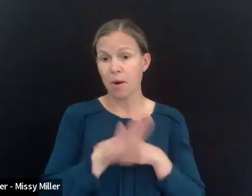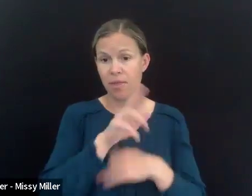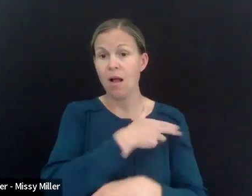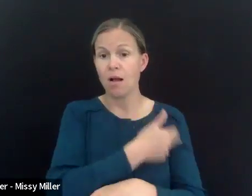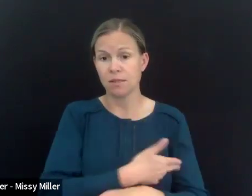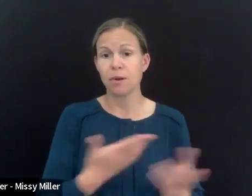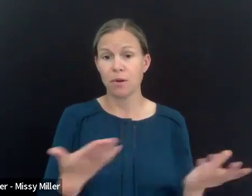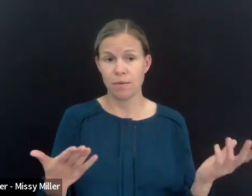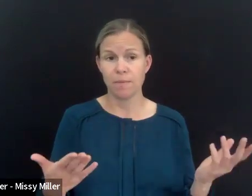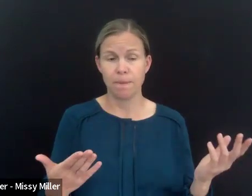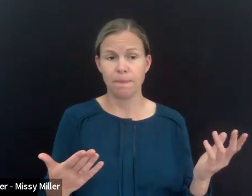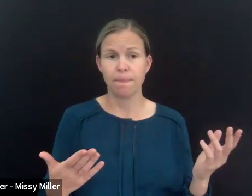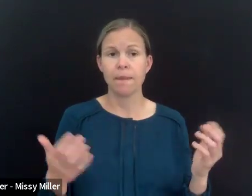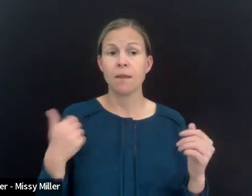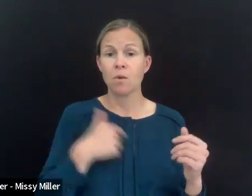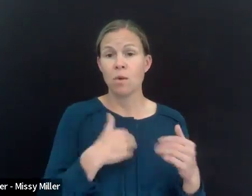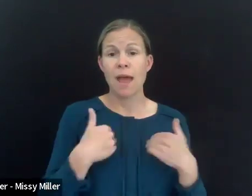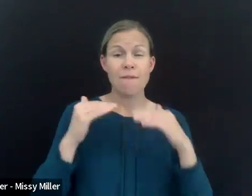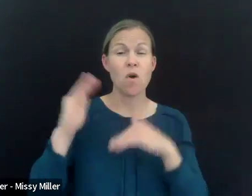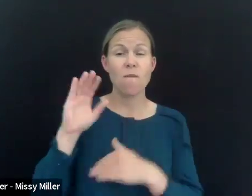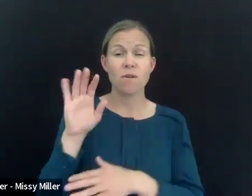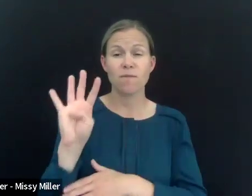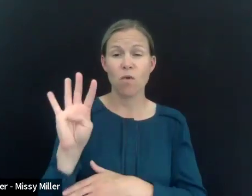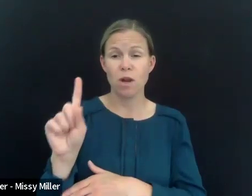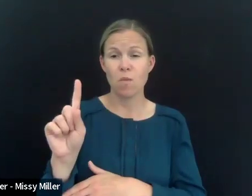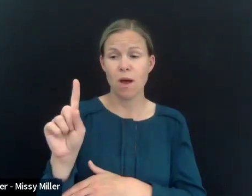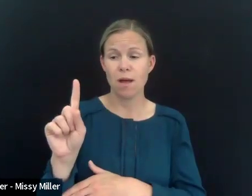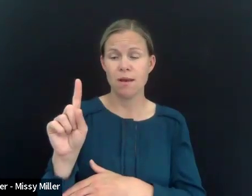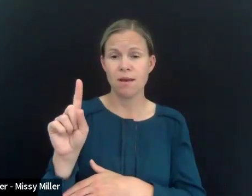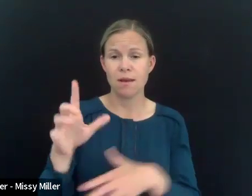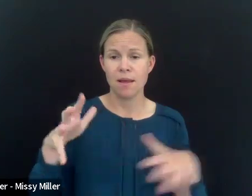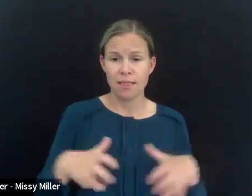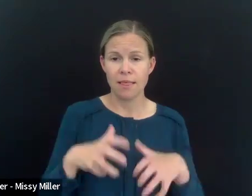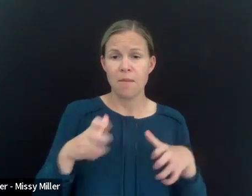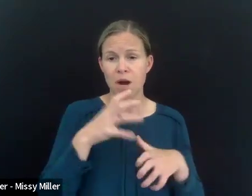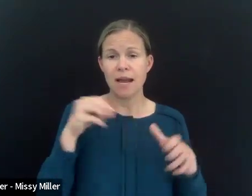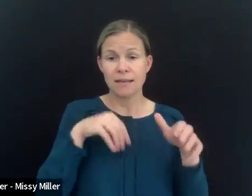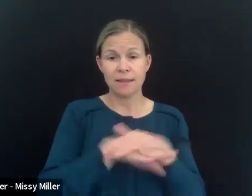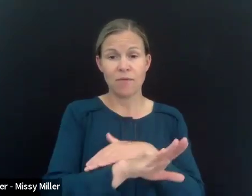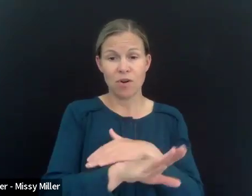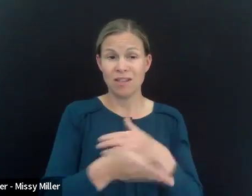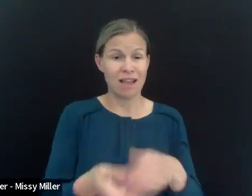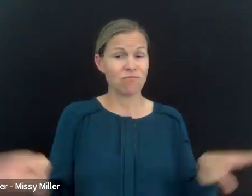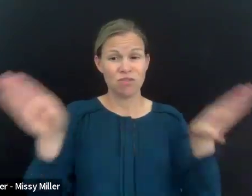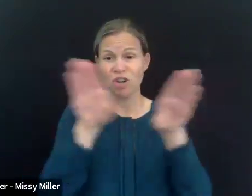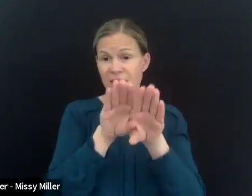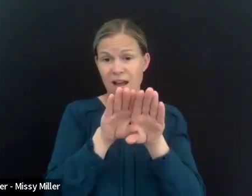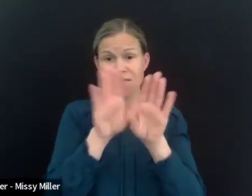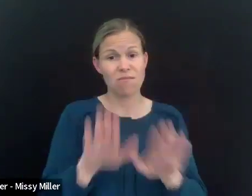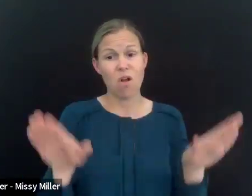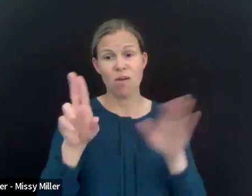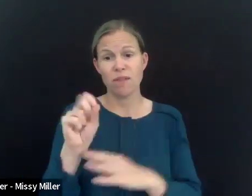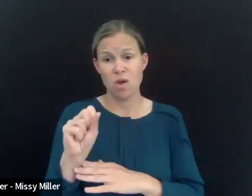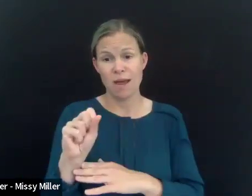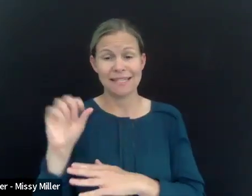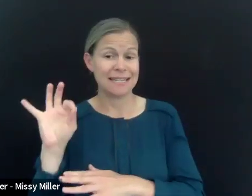1994, over 41 labor and delivery units have shut down across the states, with 9 hospitals being